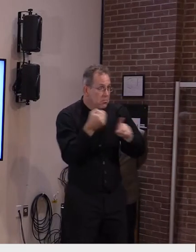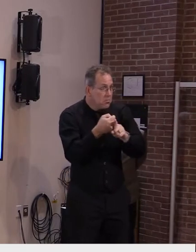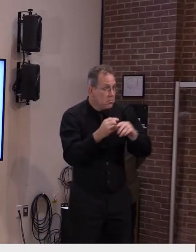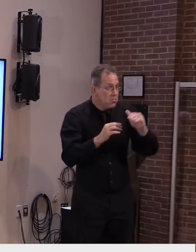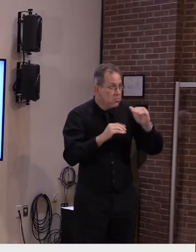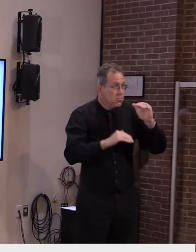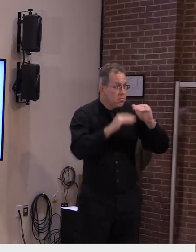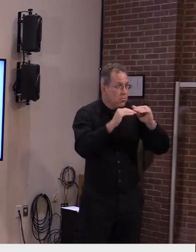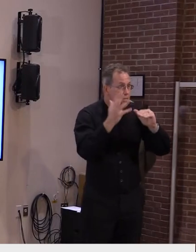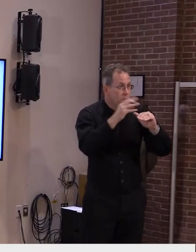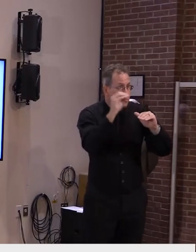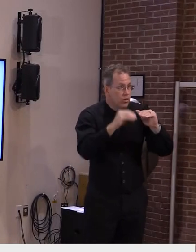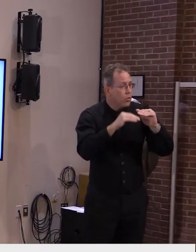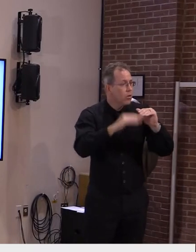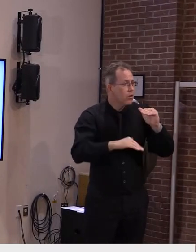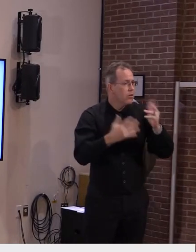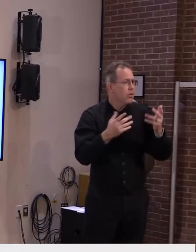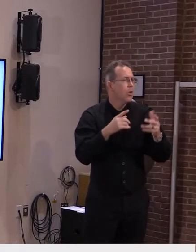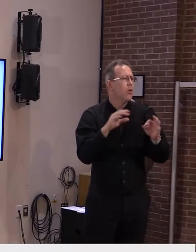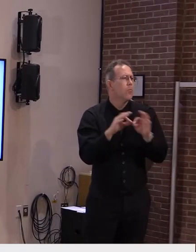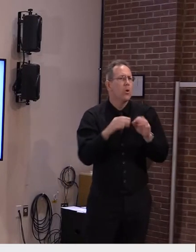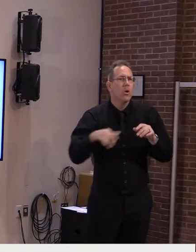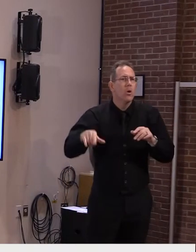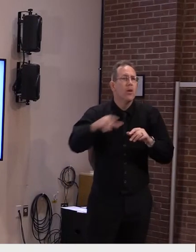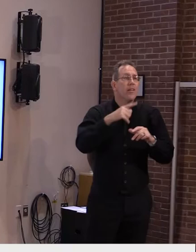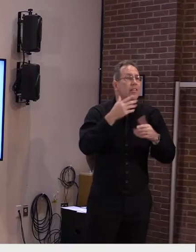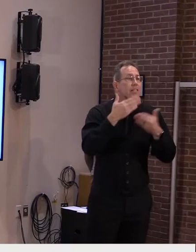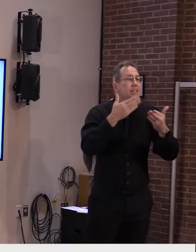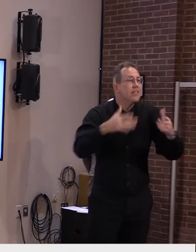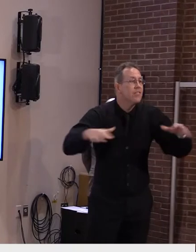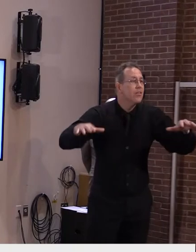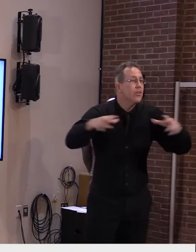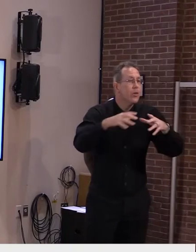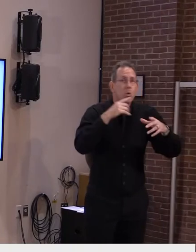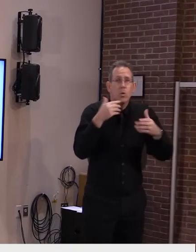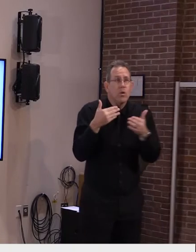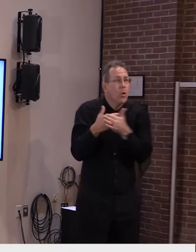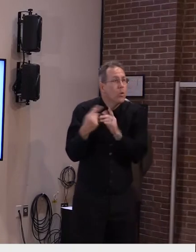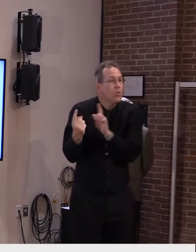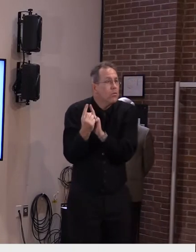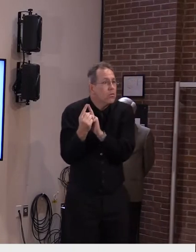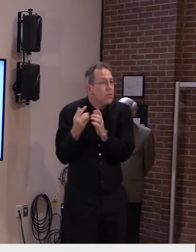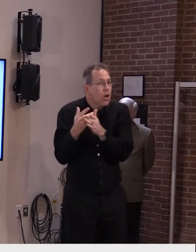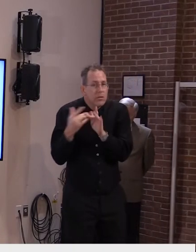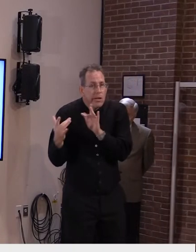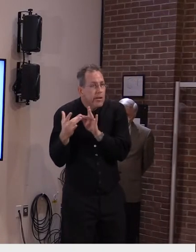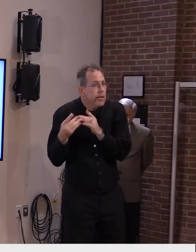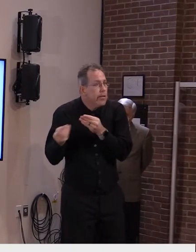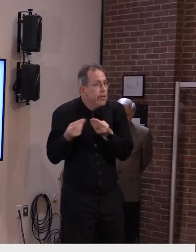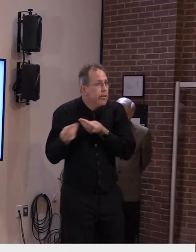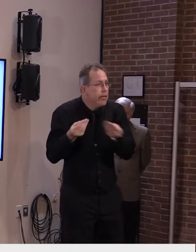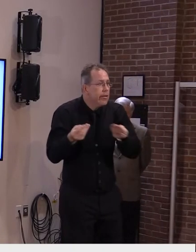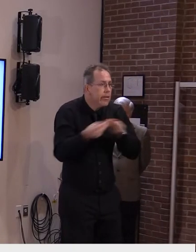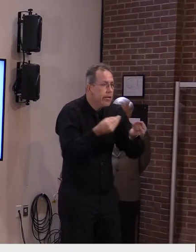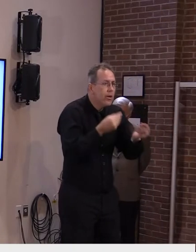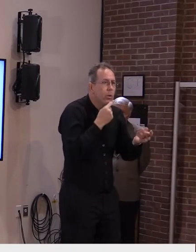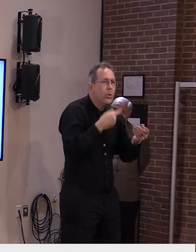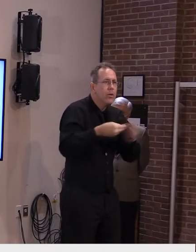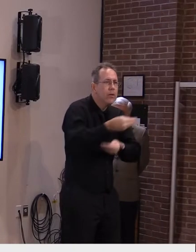were close contacts, or other mechanisms in surveillance testing to see if that number comes